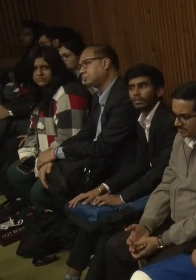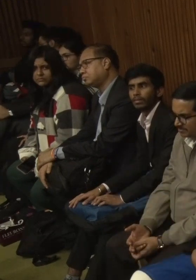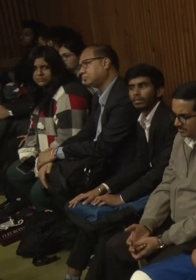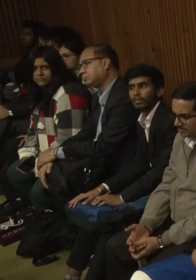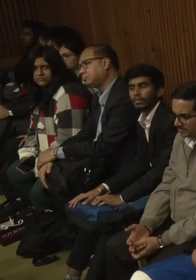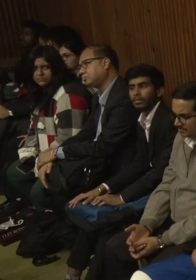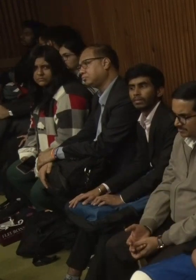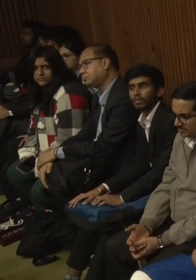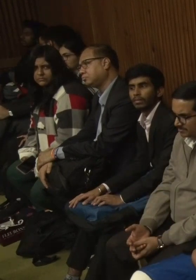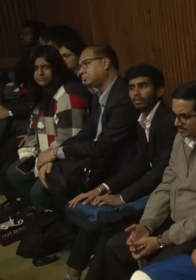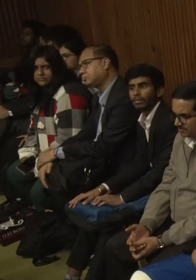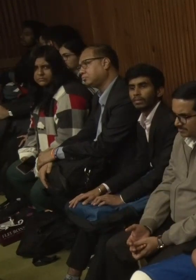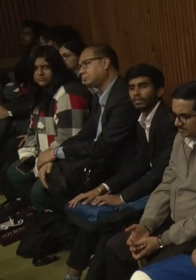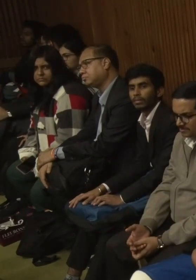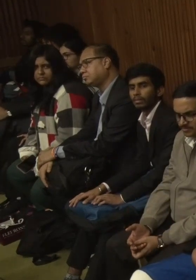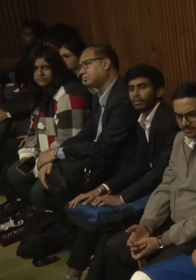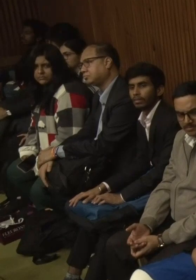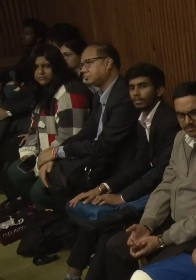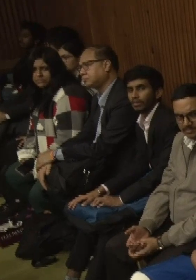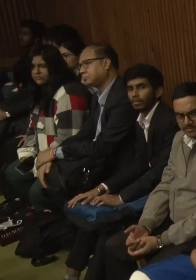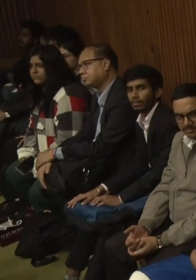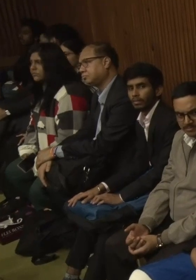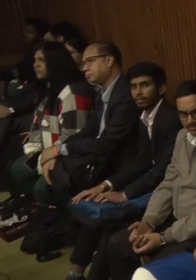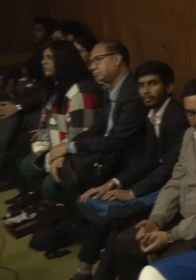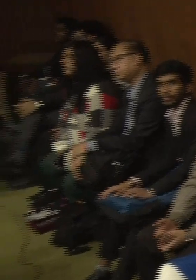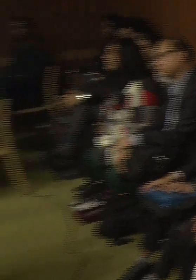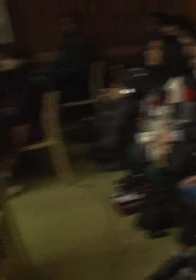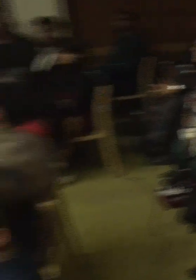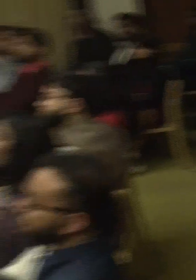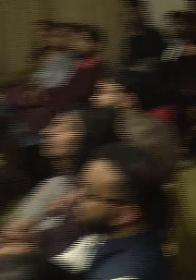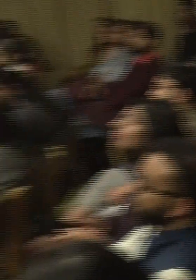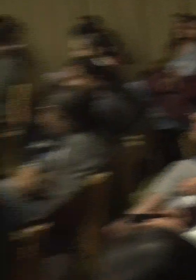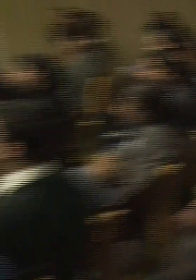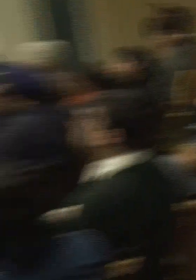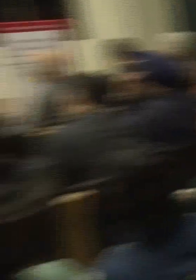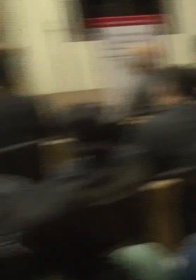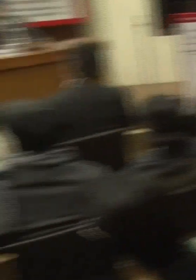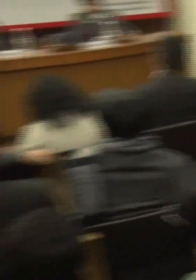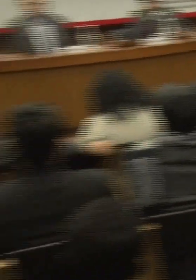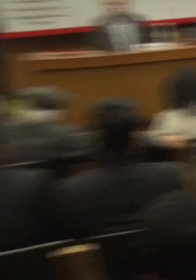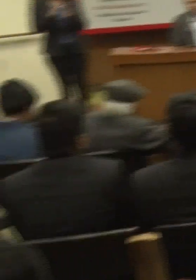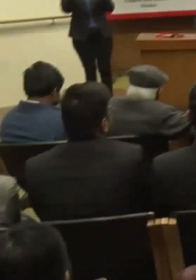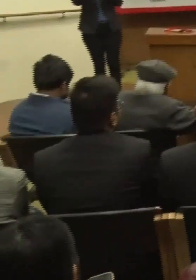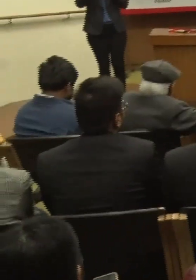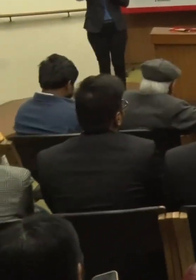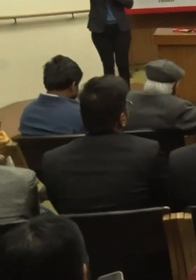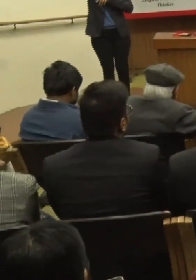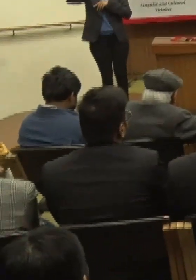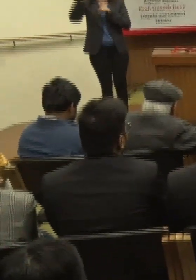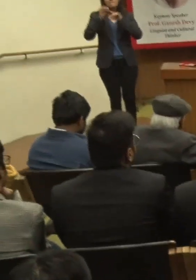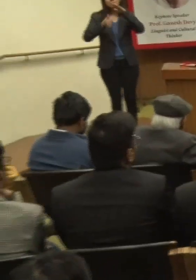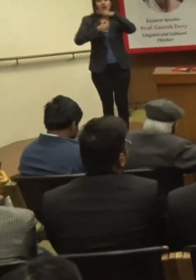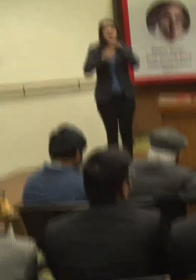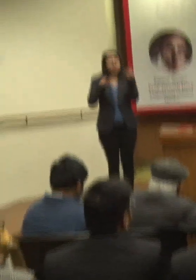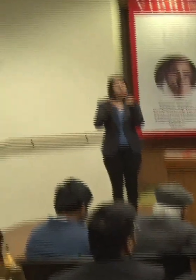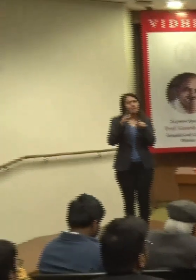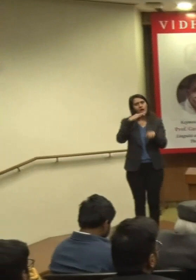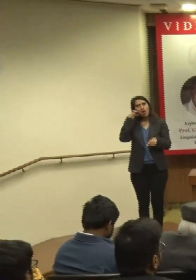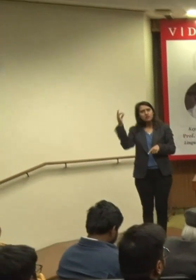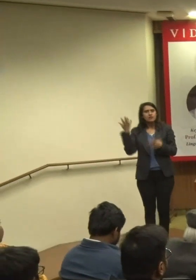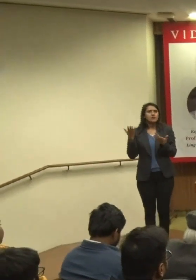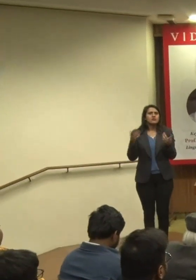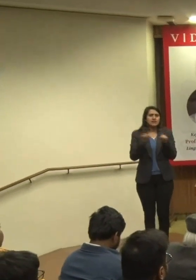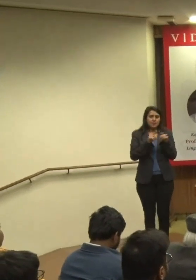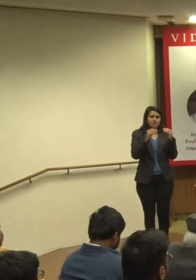a great question. And when asked to a former American president and also asked to Dr. Ambedkar,